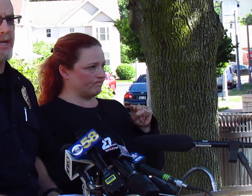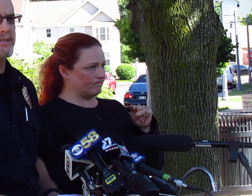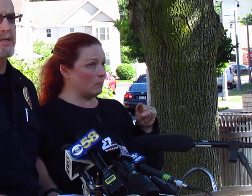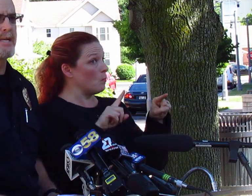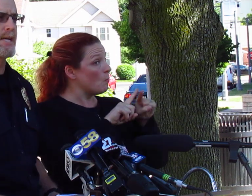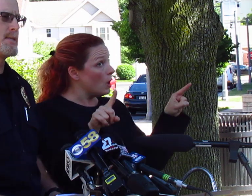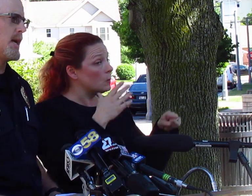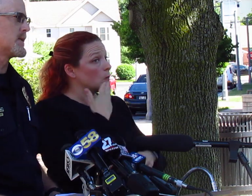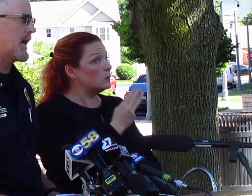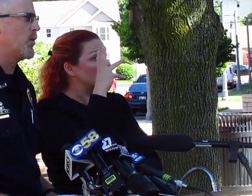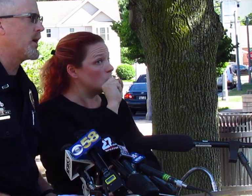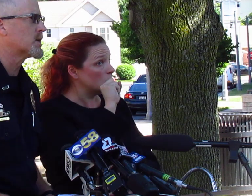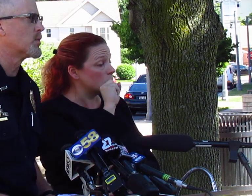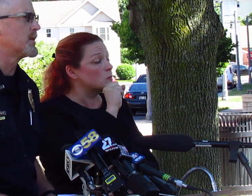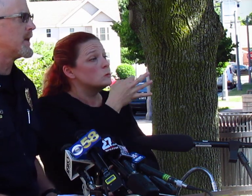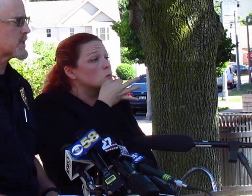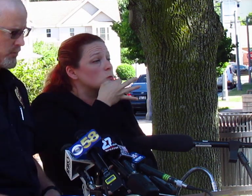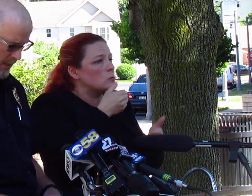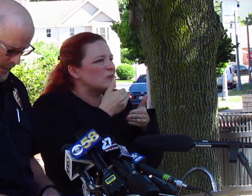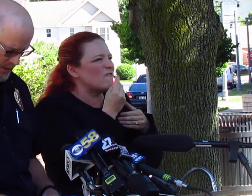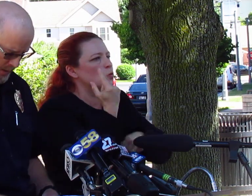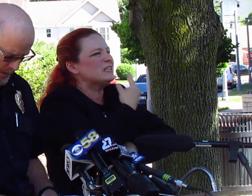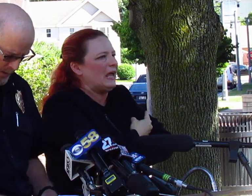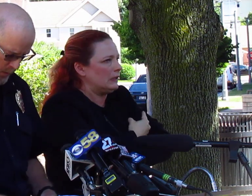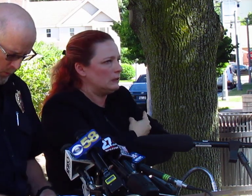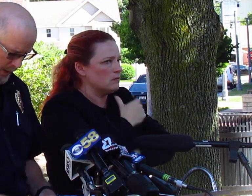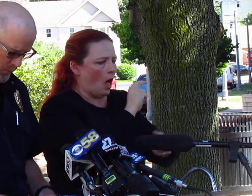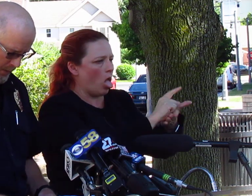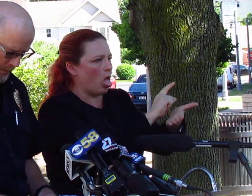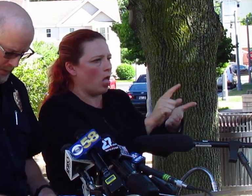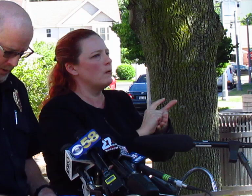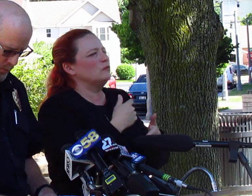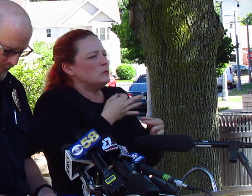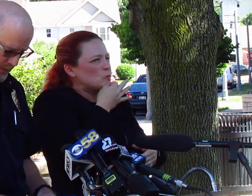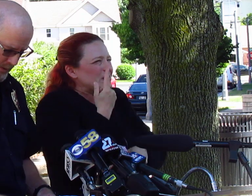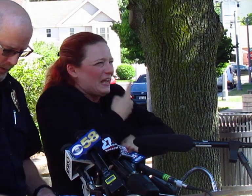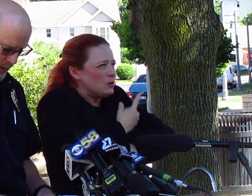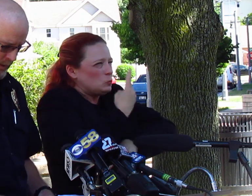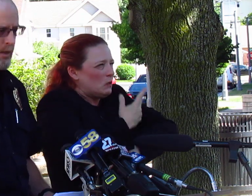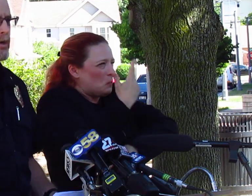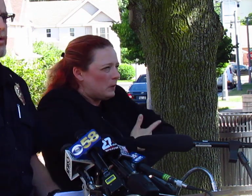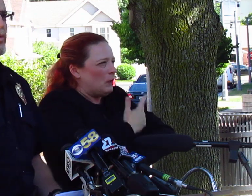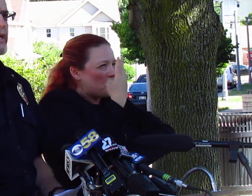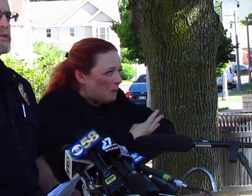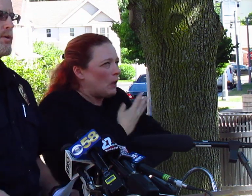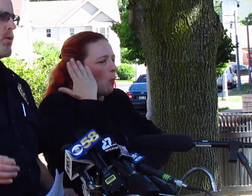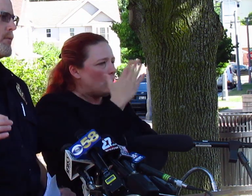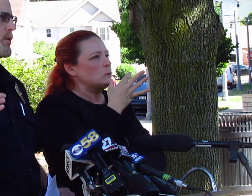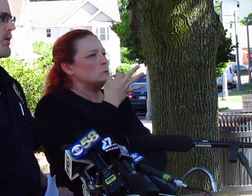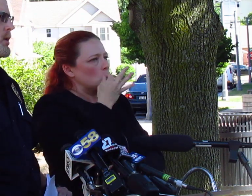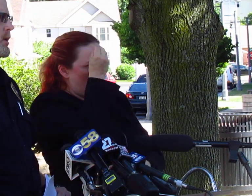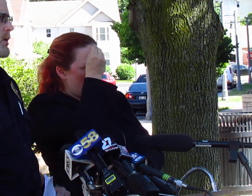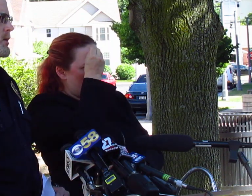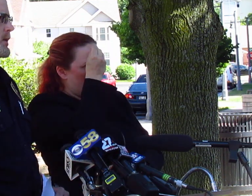few days, and I say days and not weeks, within the next few days, we will be in a position where, first of all, we can turn